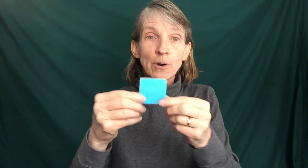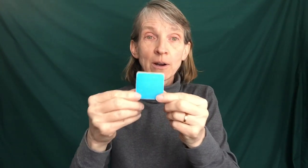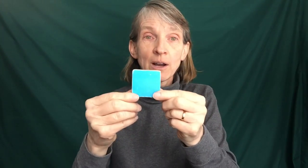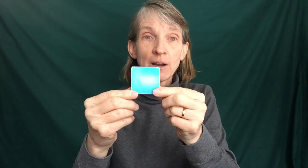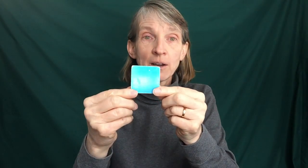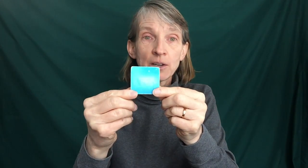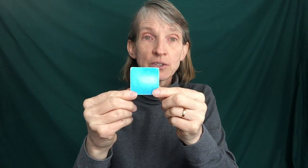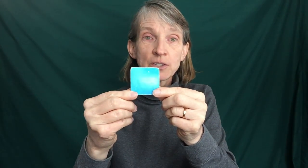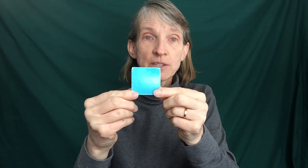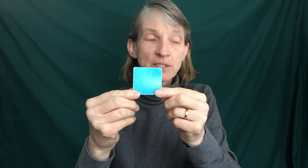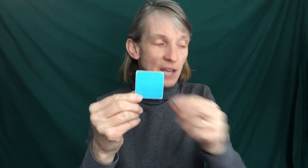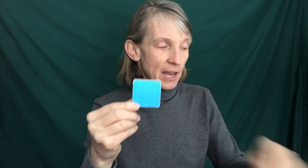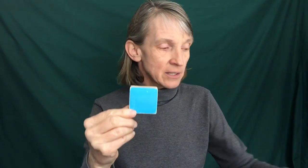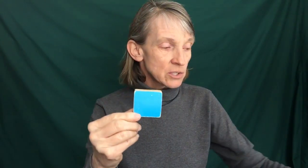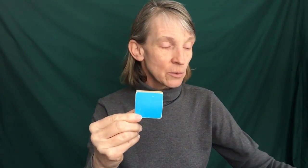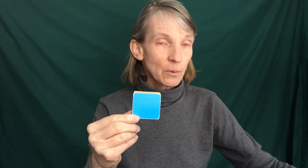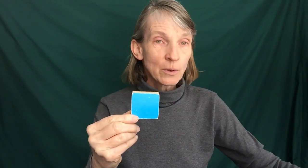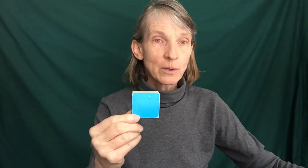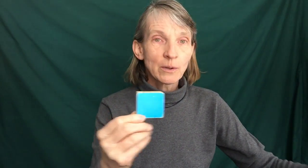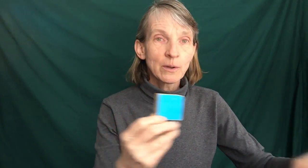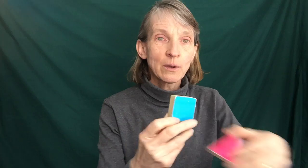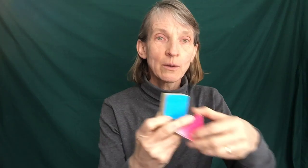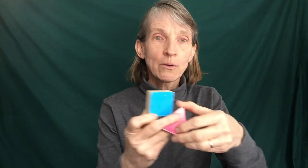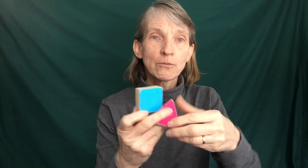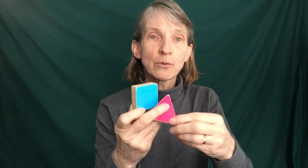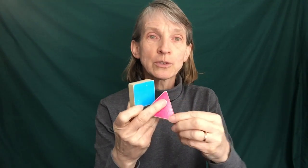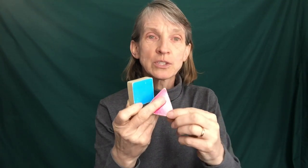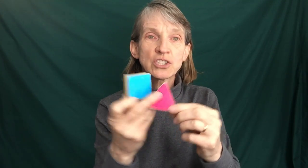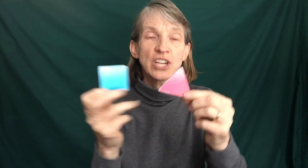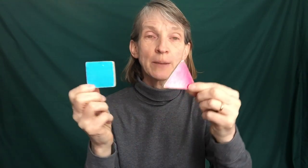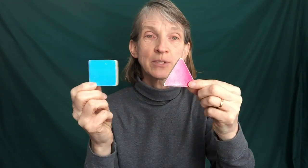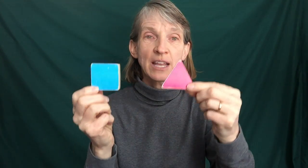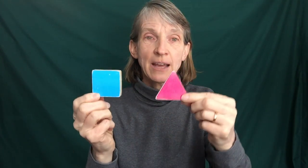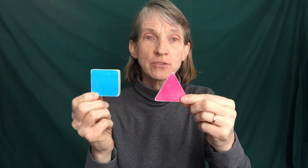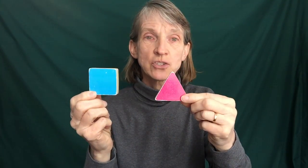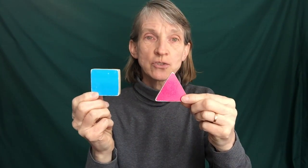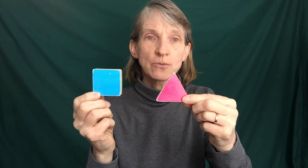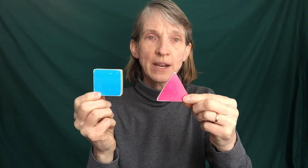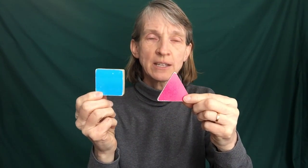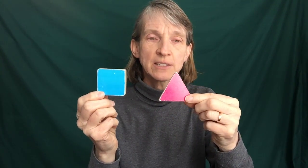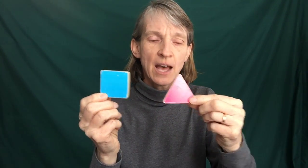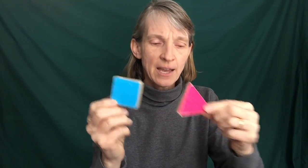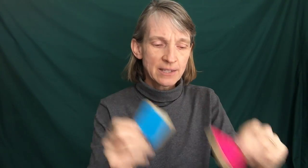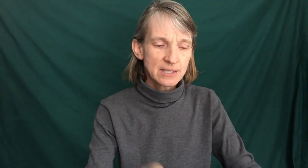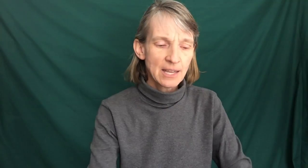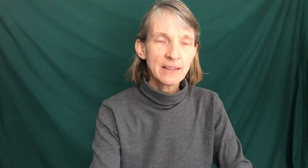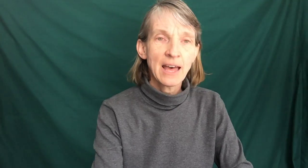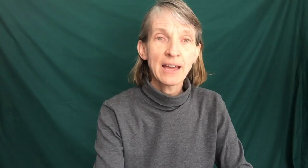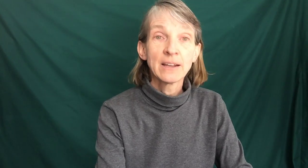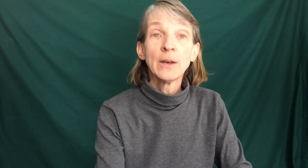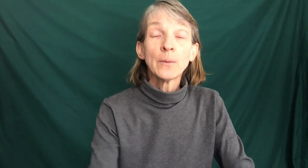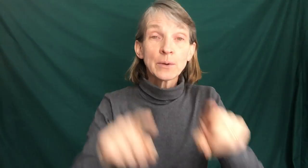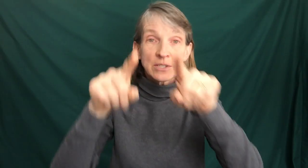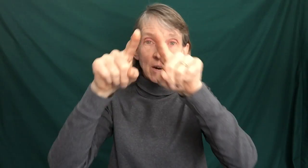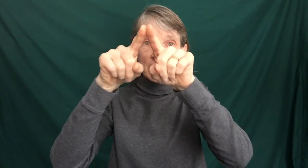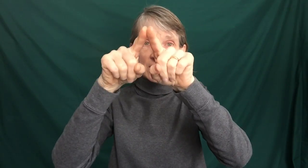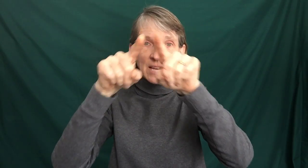for signs for shapes that have straight sides like that. We start at the